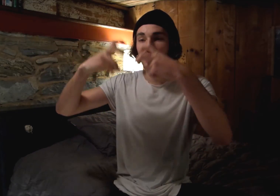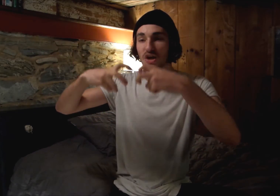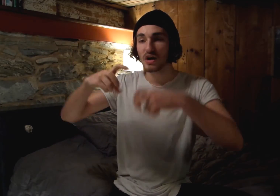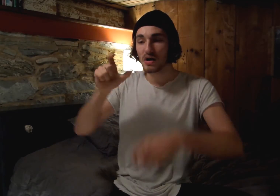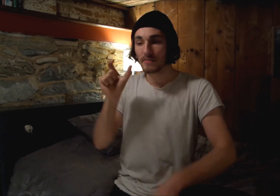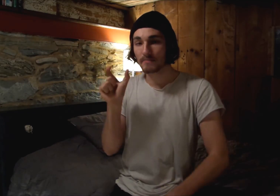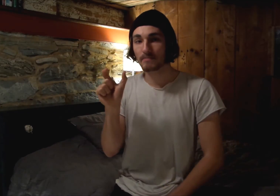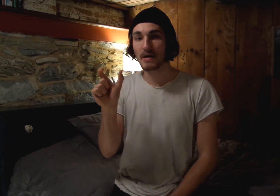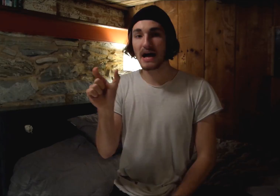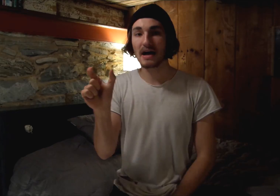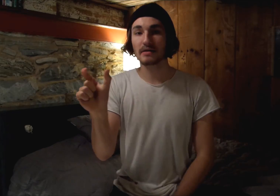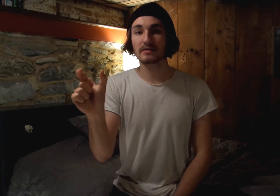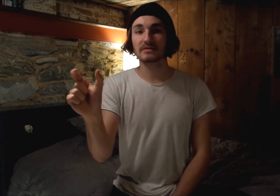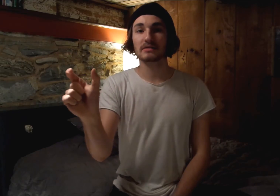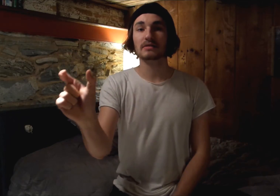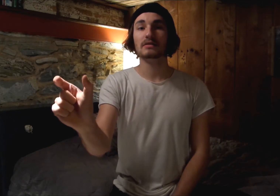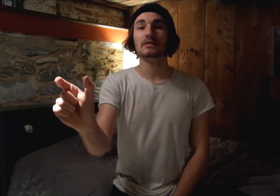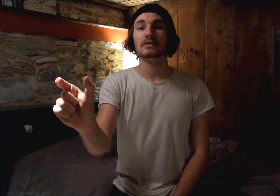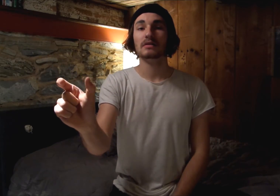Dark paths.